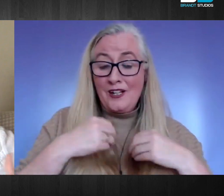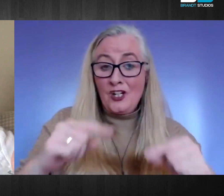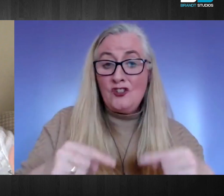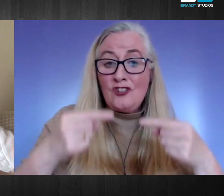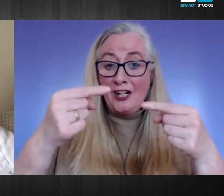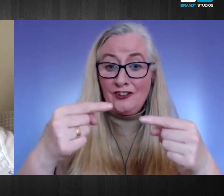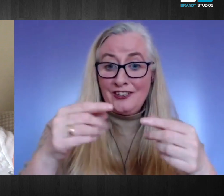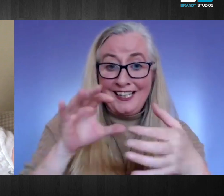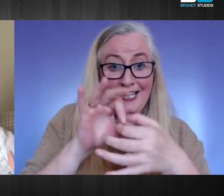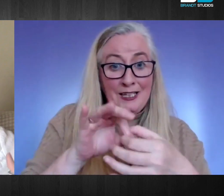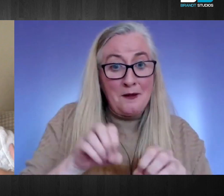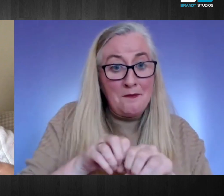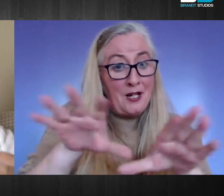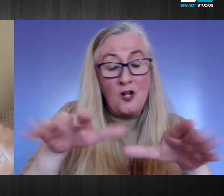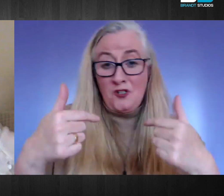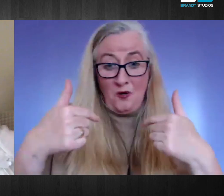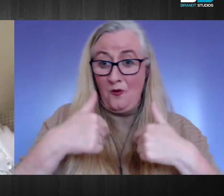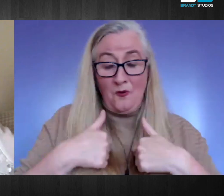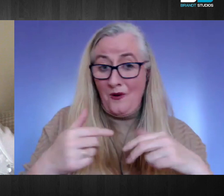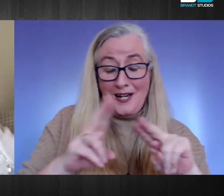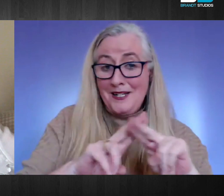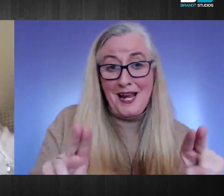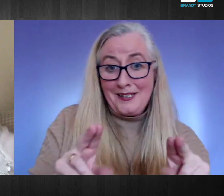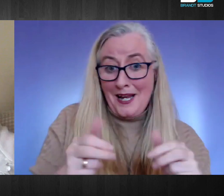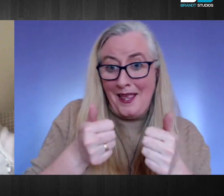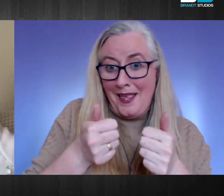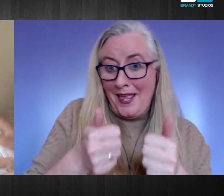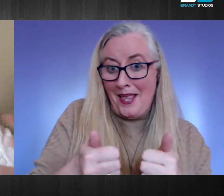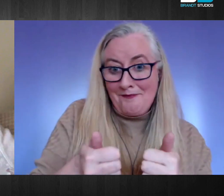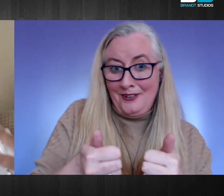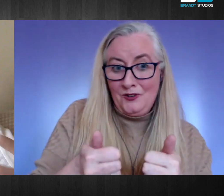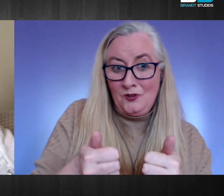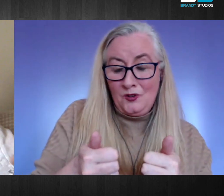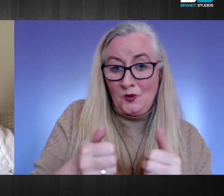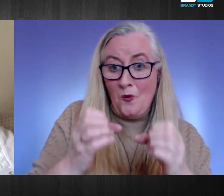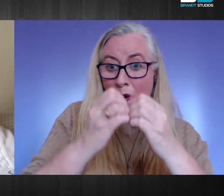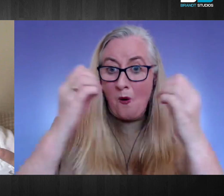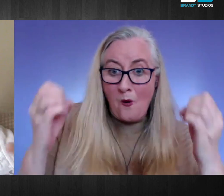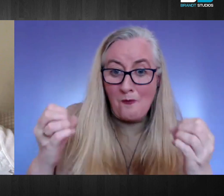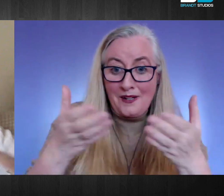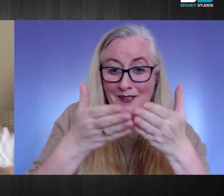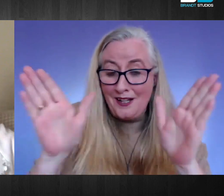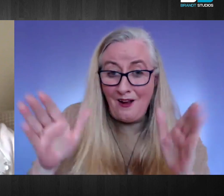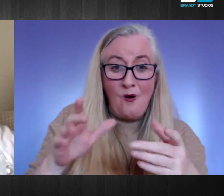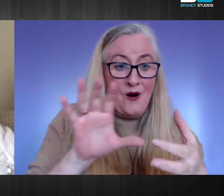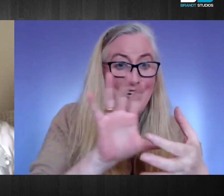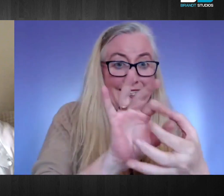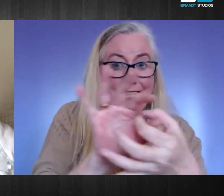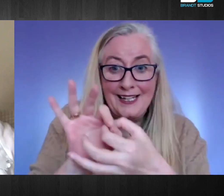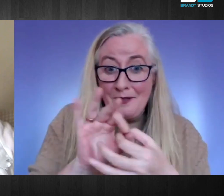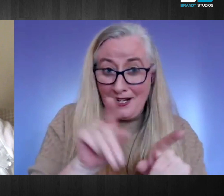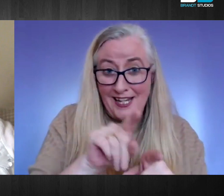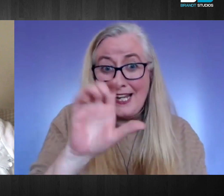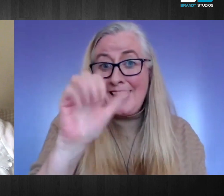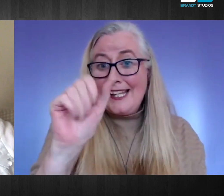not necessarily in a position to really open up things and help with, say, connecting people like Casey with researchers and